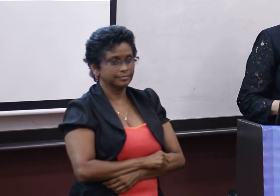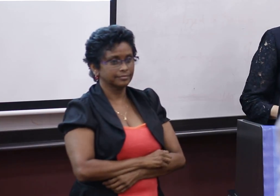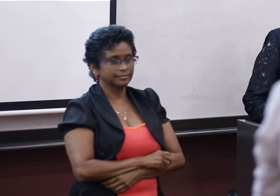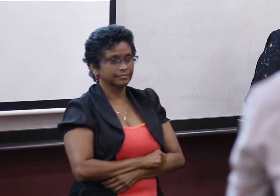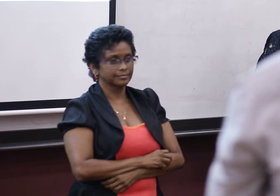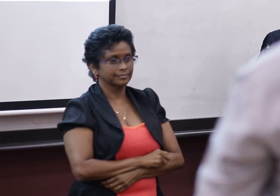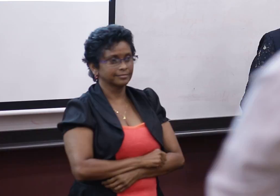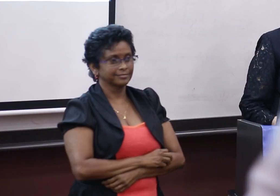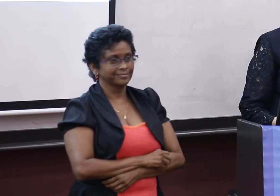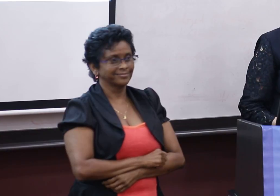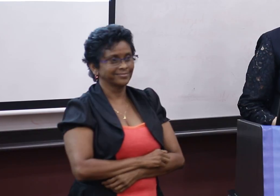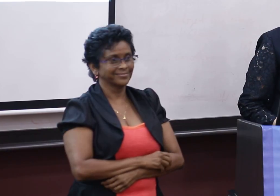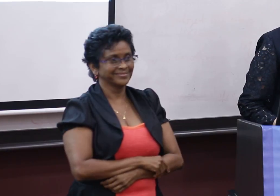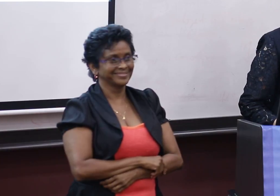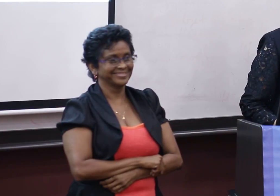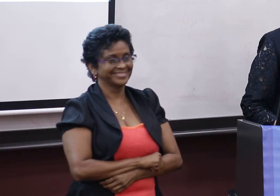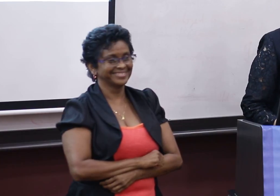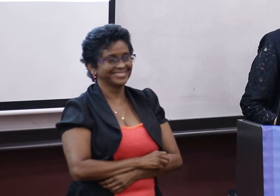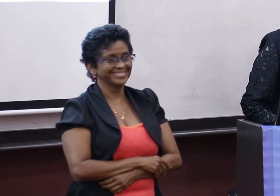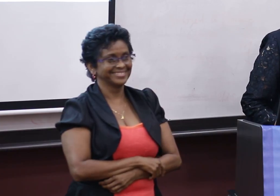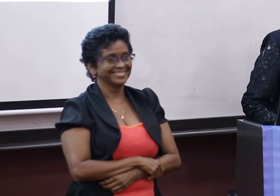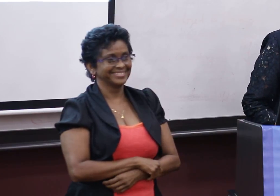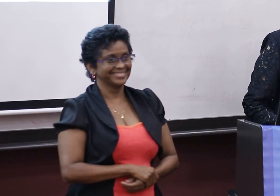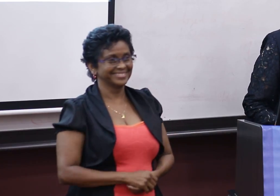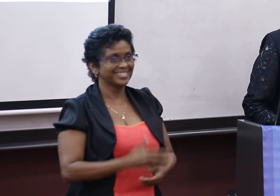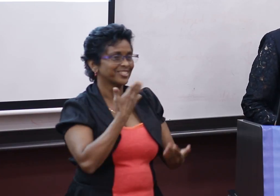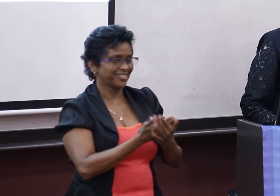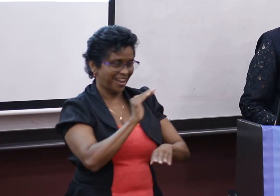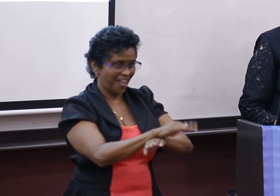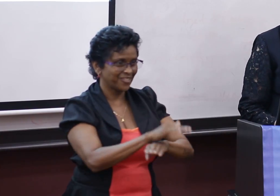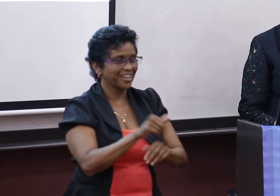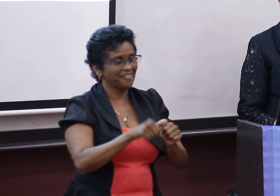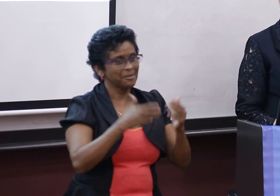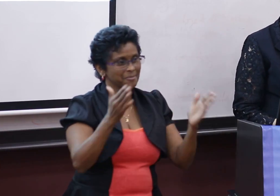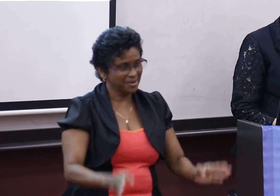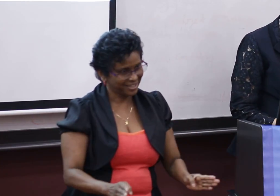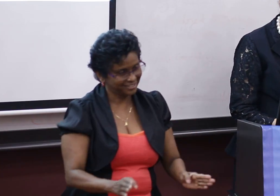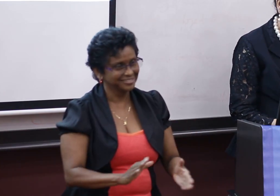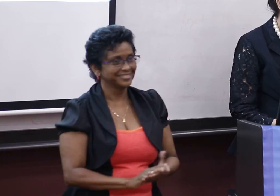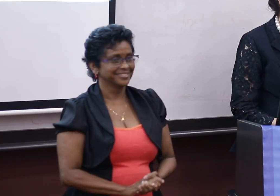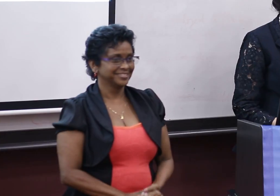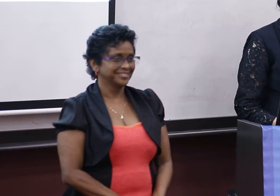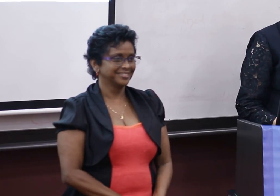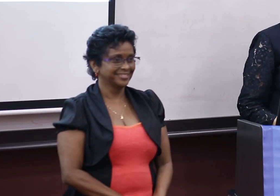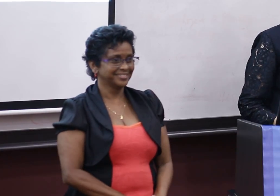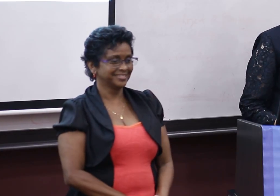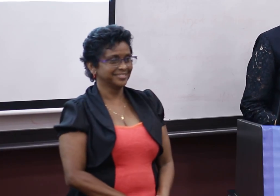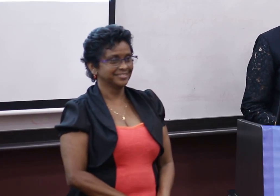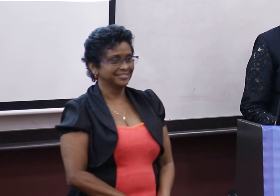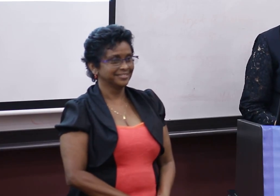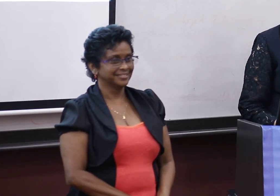Okay, they can hear. Good afternoon, everyone, good afternoon, Bawani. Thanks